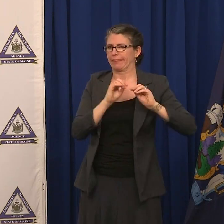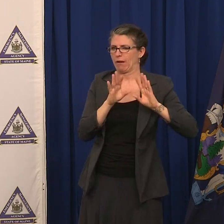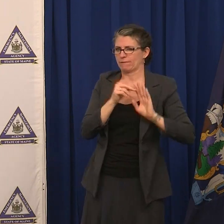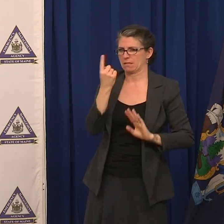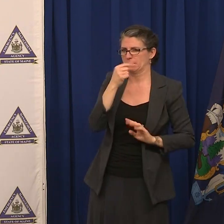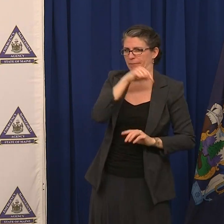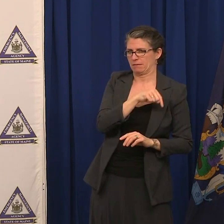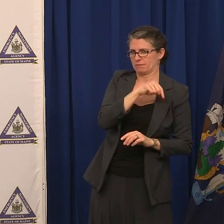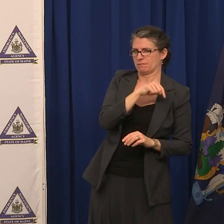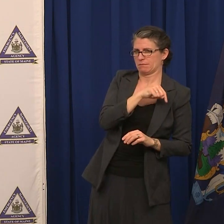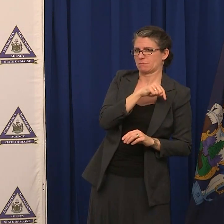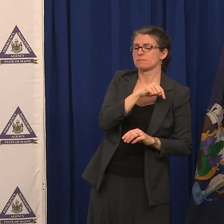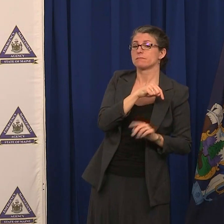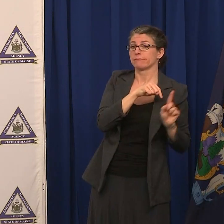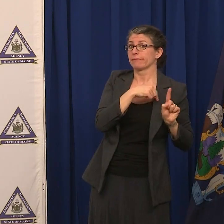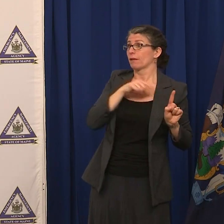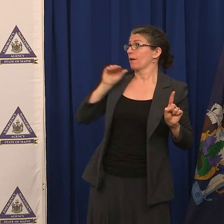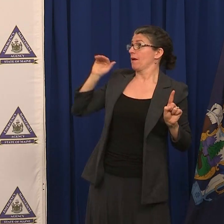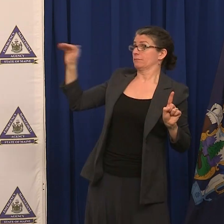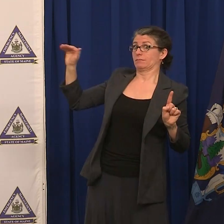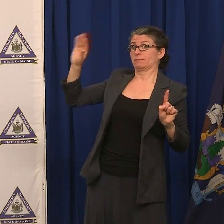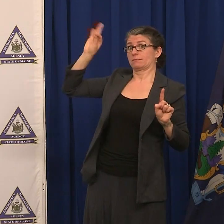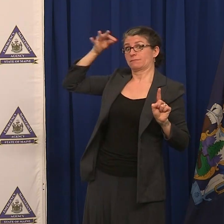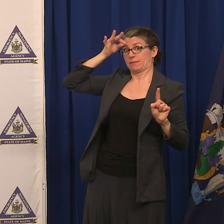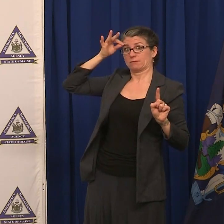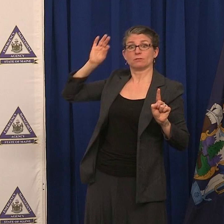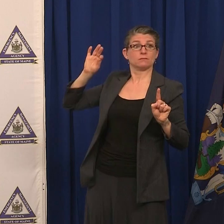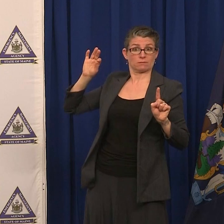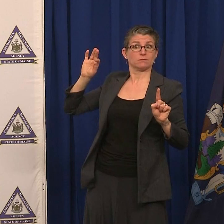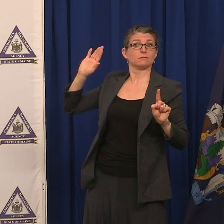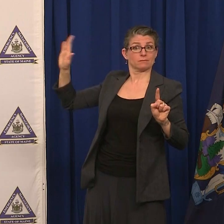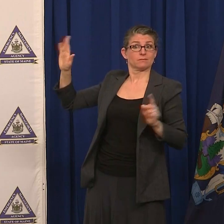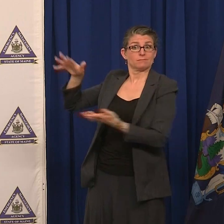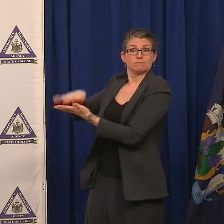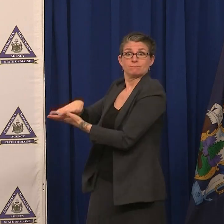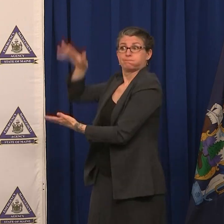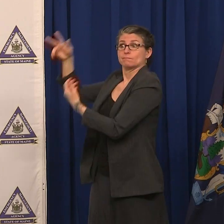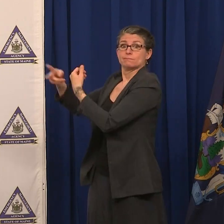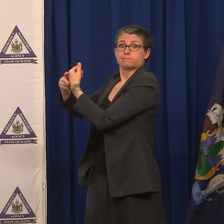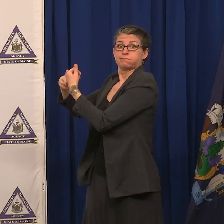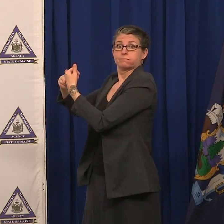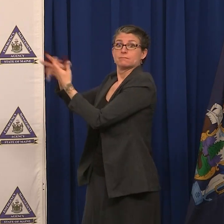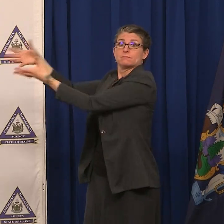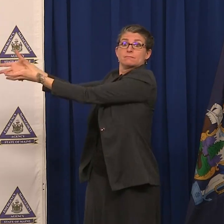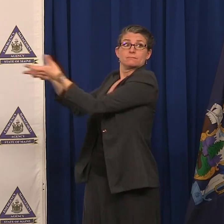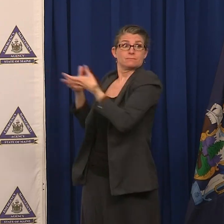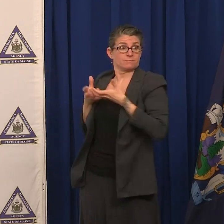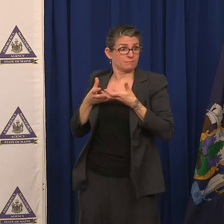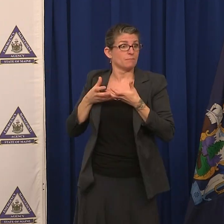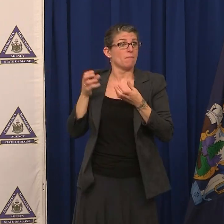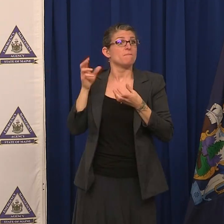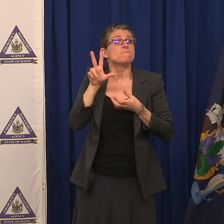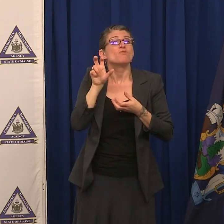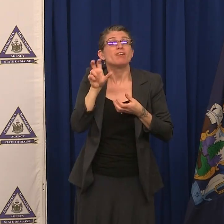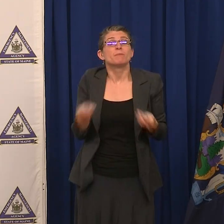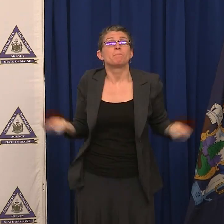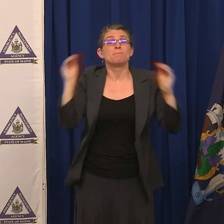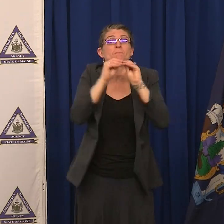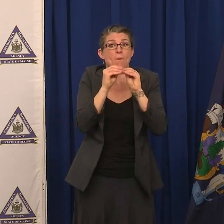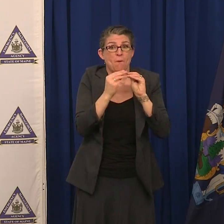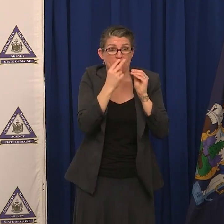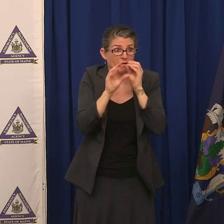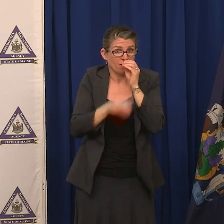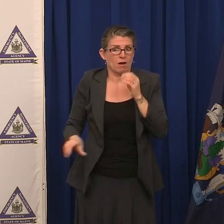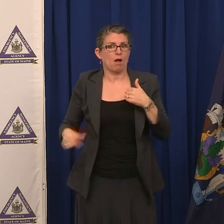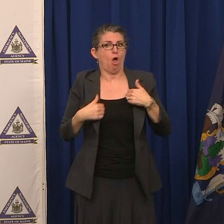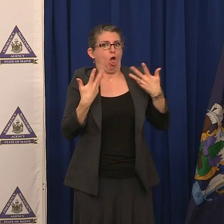300 additional ventilators from the stockpile. We believe that we might need about 50 more than what we've asked for. So we